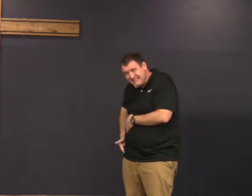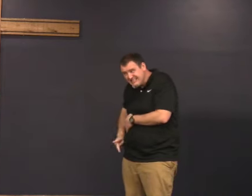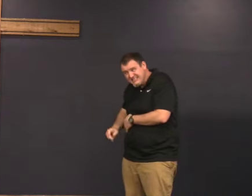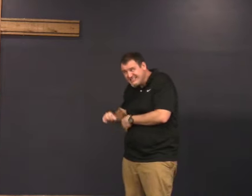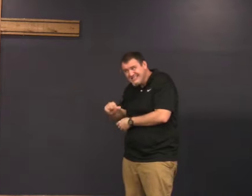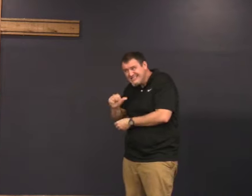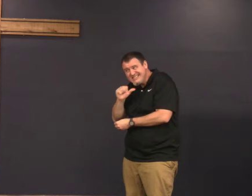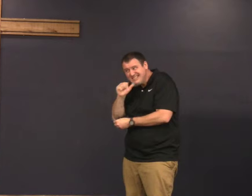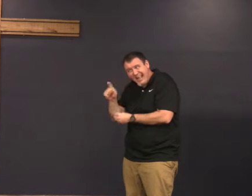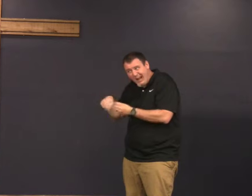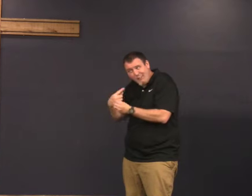just understand, King.